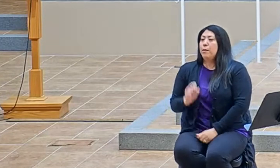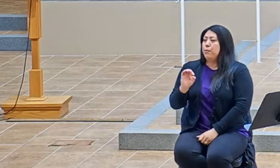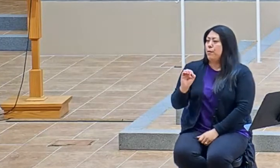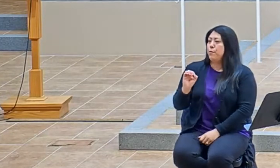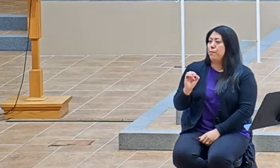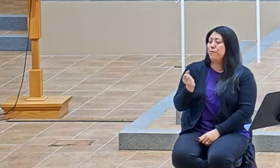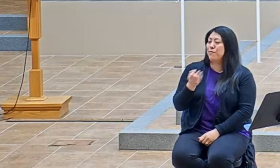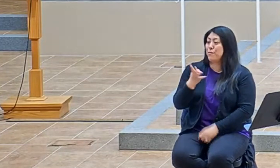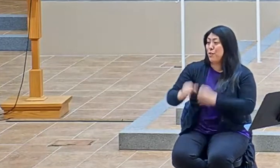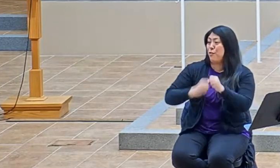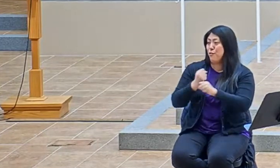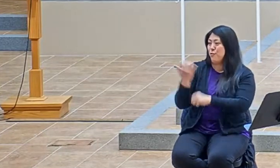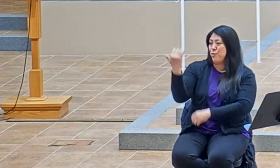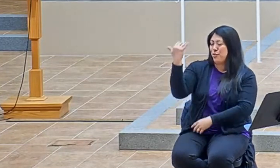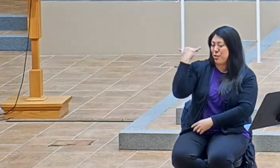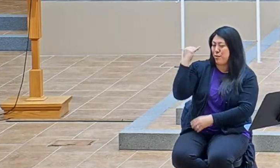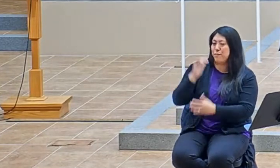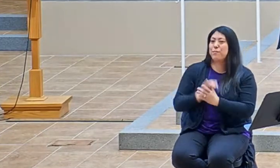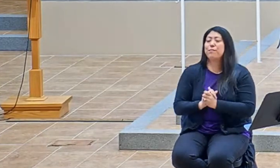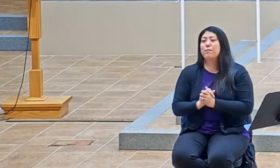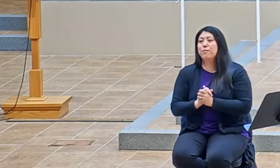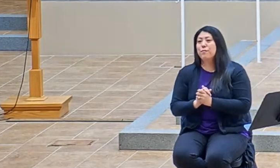So a few years ago, several years ago,